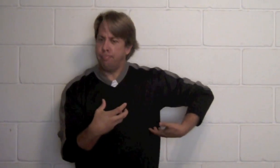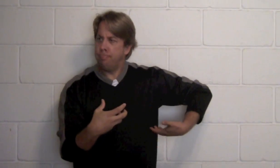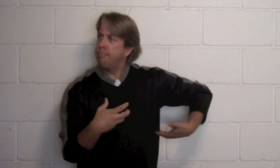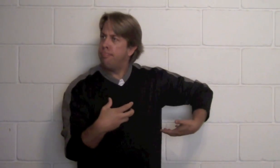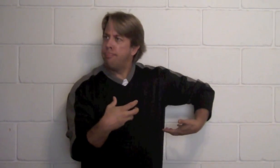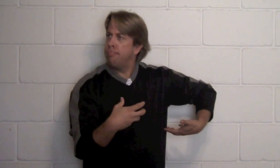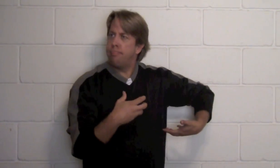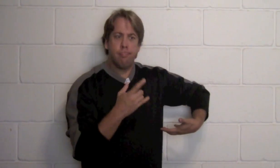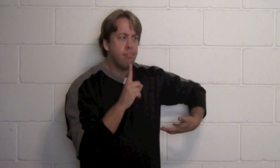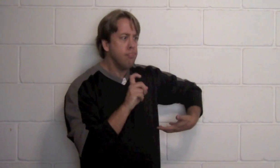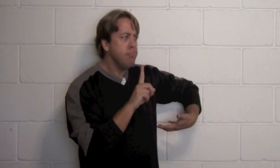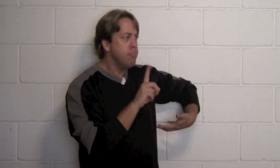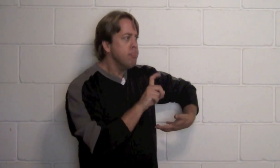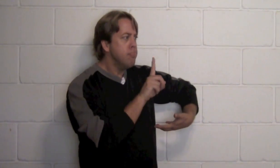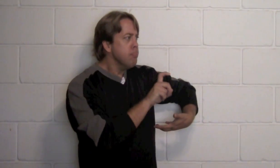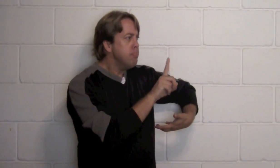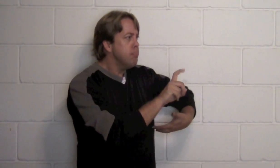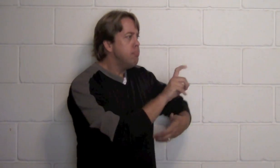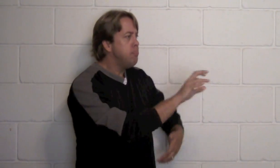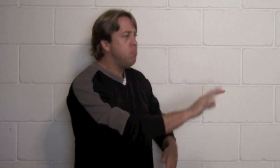was angry and left.